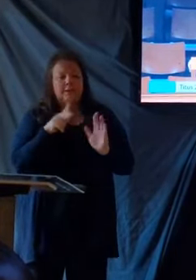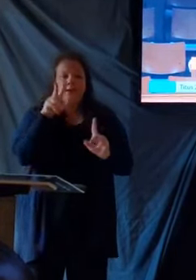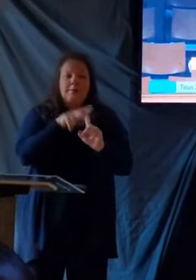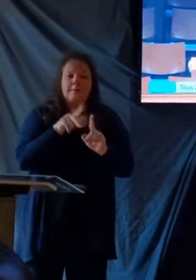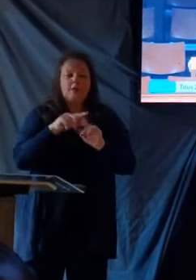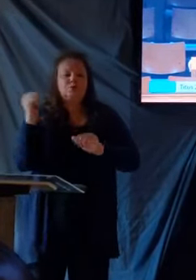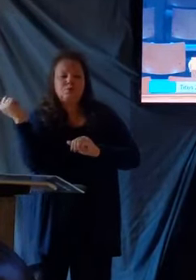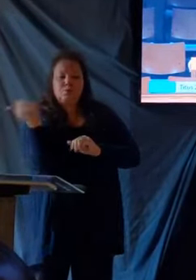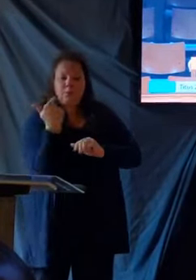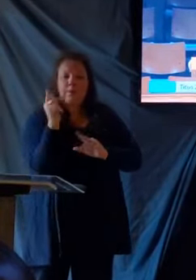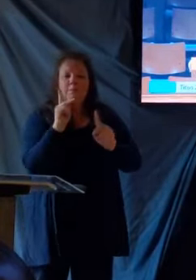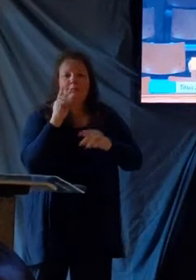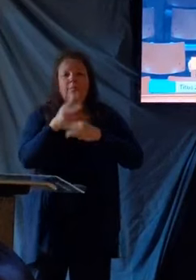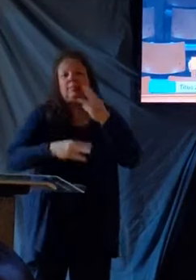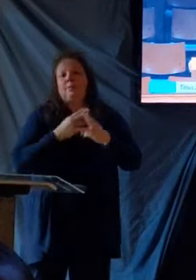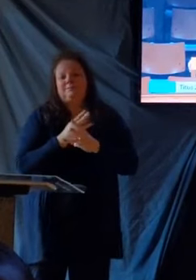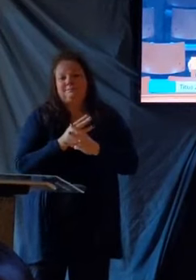applies to everyone in the world.